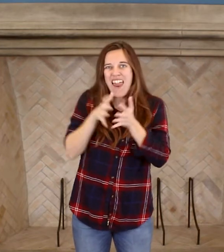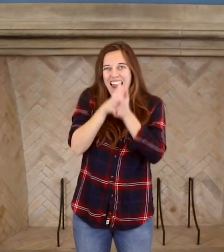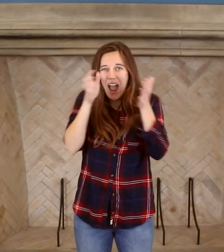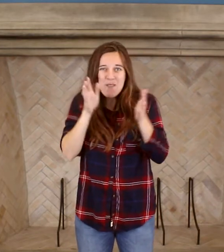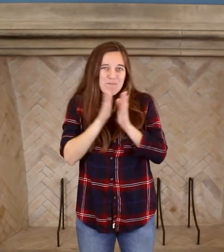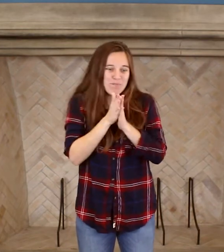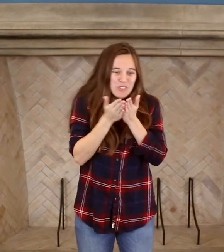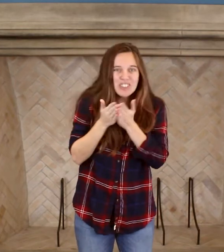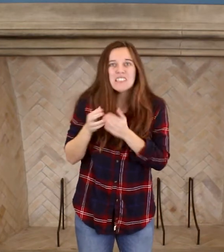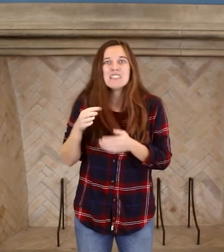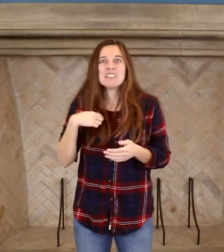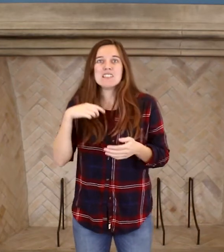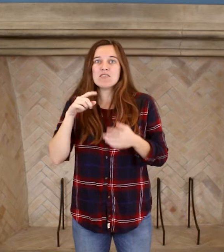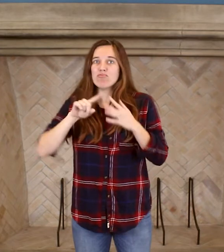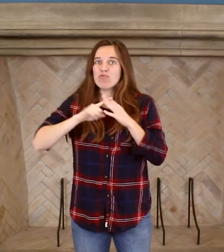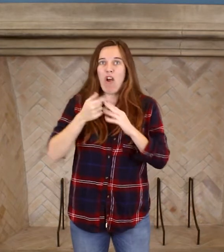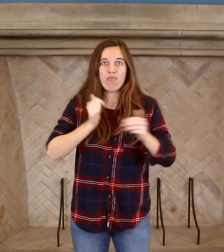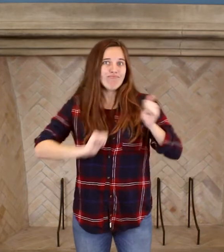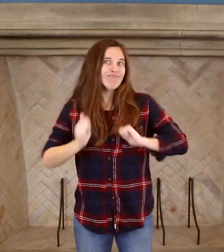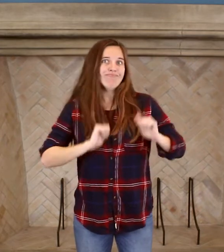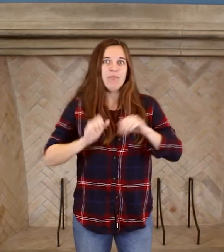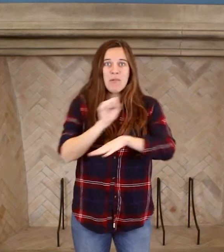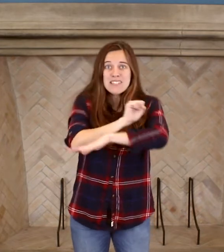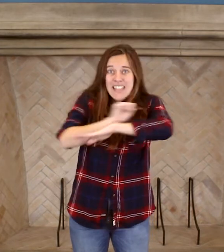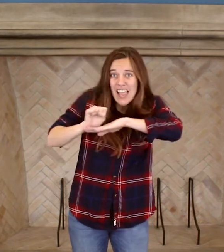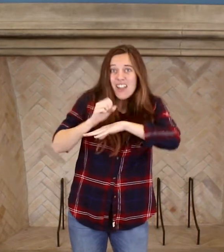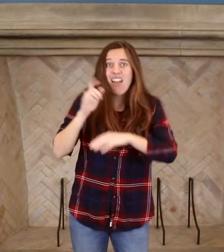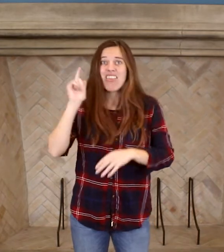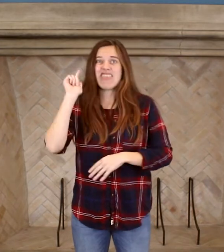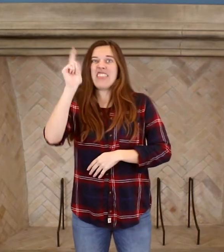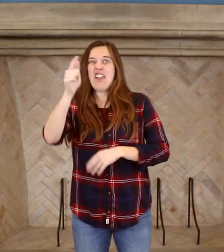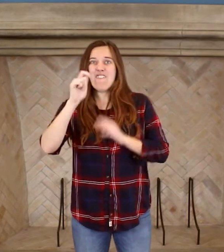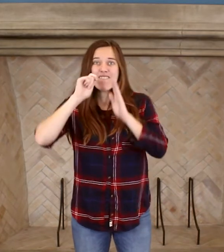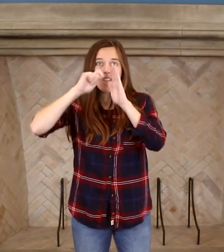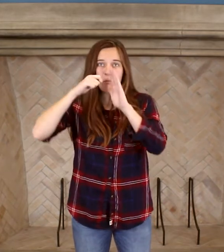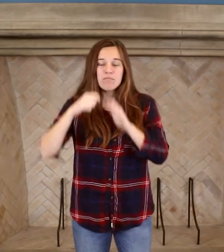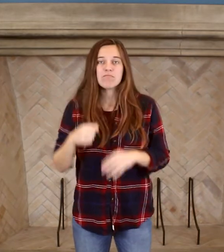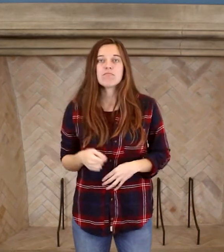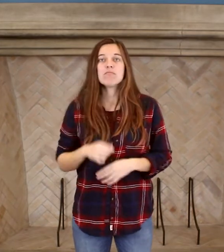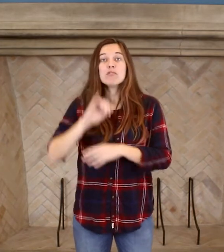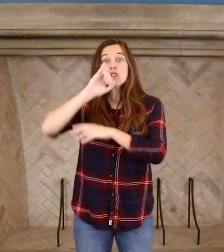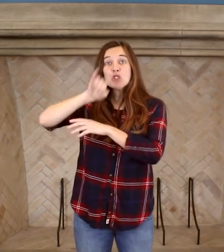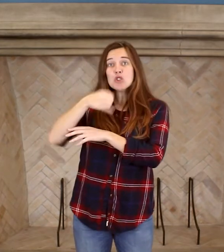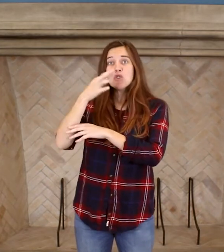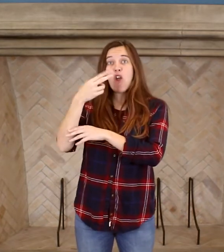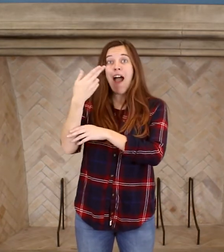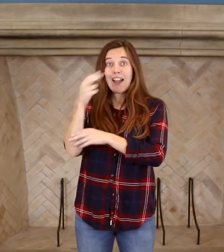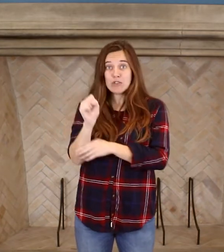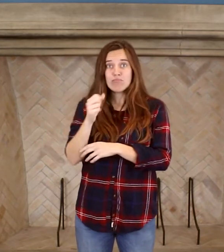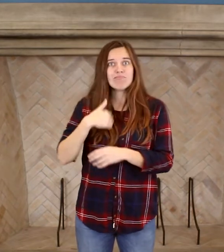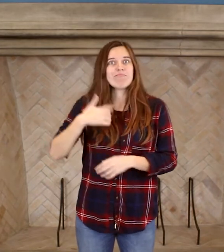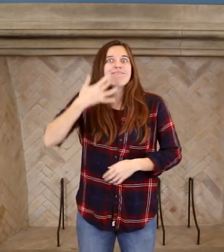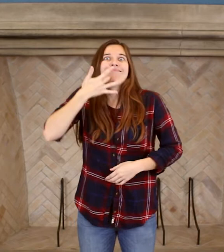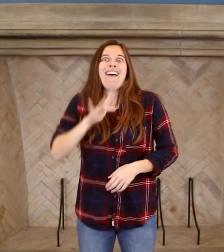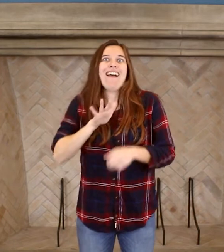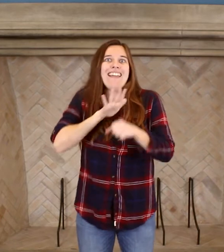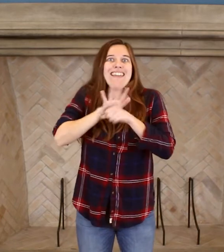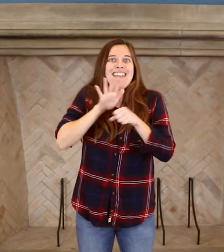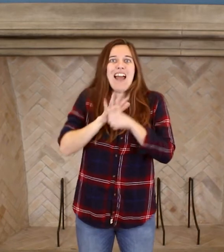so I started reading a lot of books. I started acting on stage. And in junior high school, I was